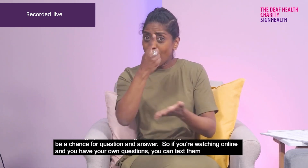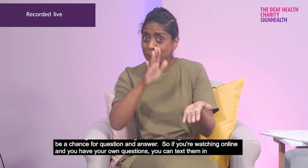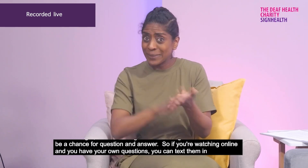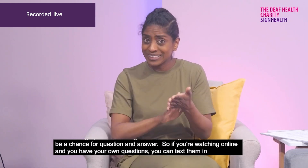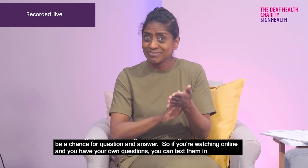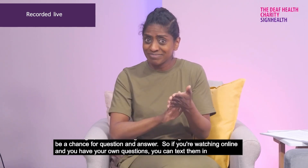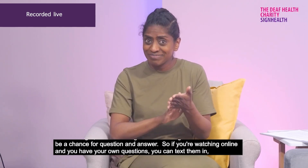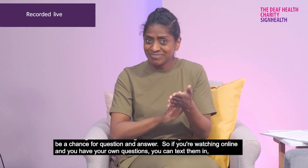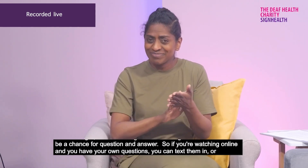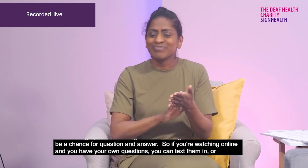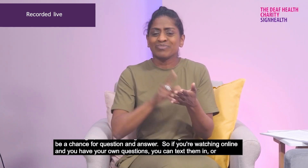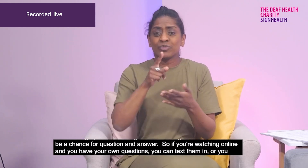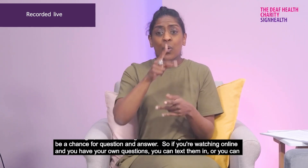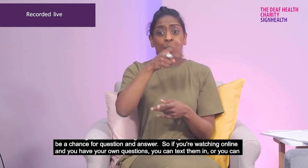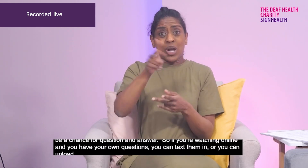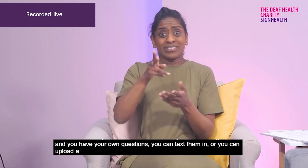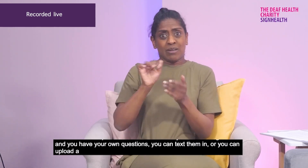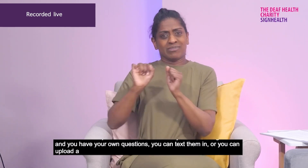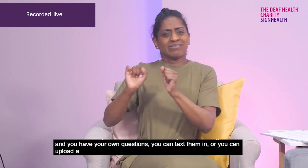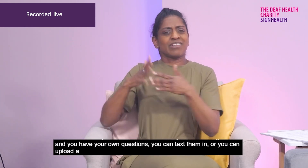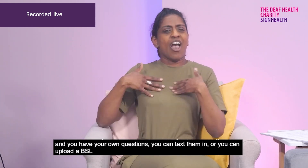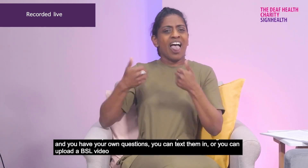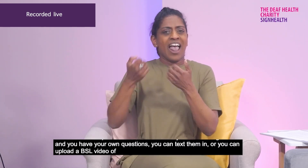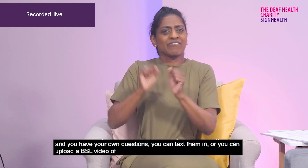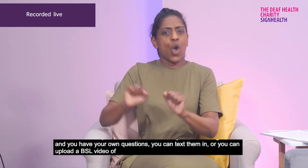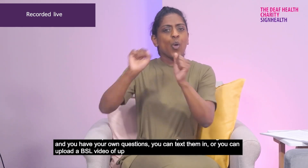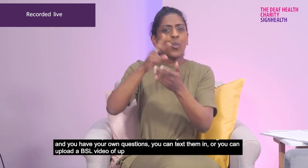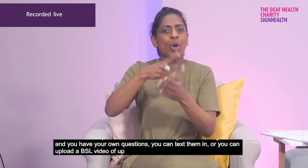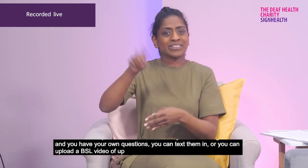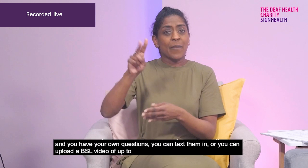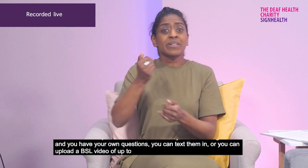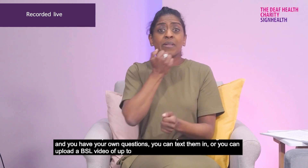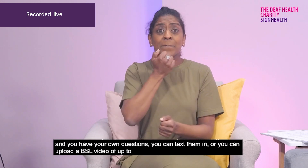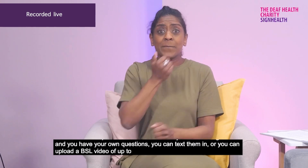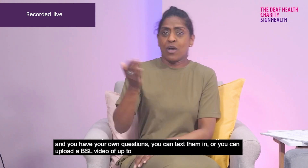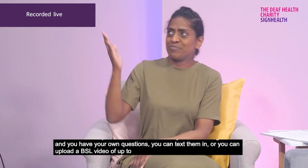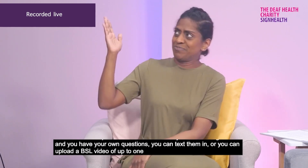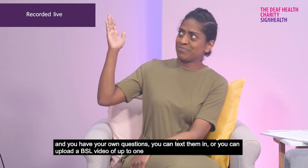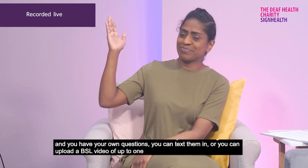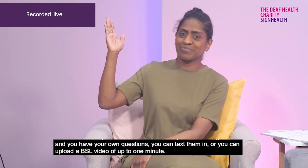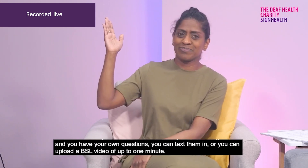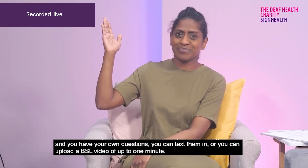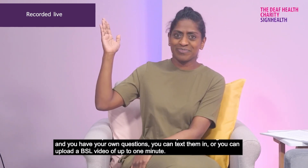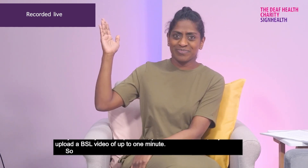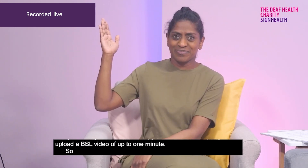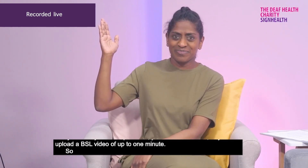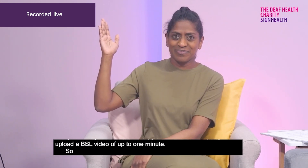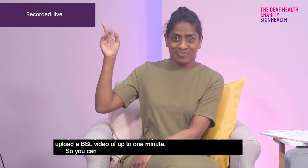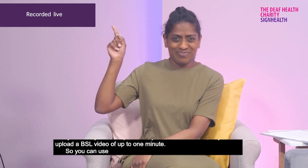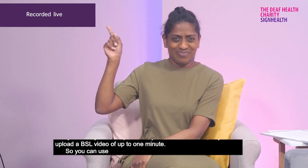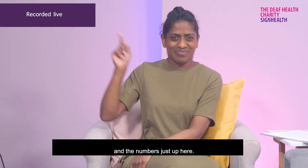to 1 minute. So you can use WhatsApp to send in your questions, and the number's just up here.